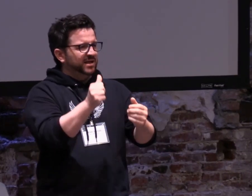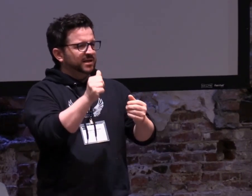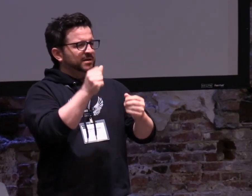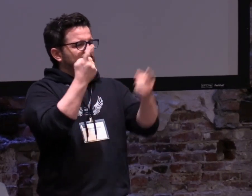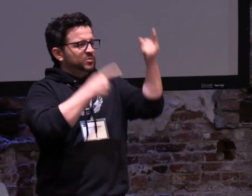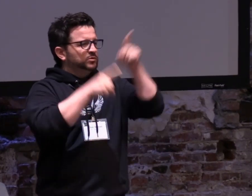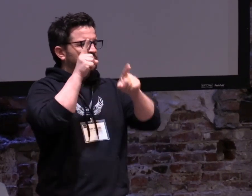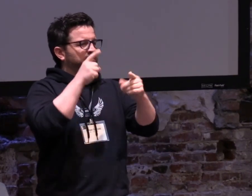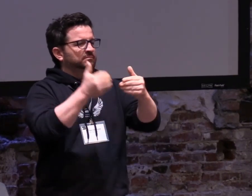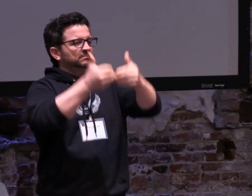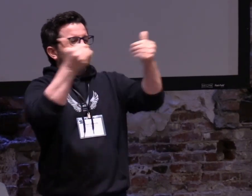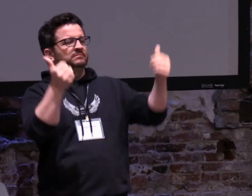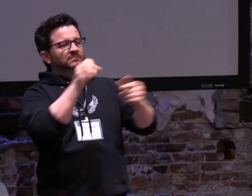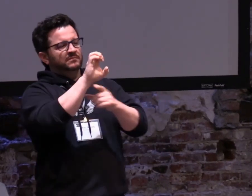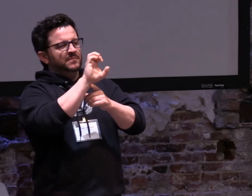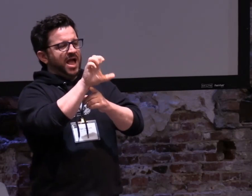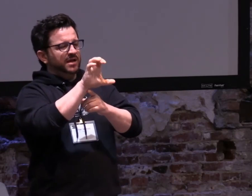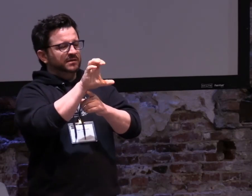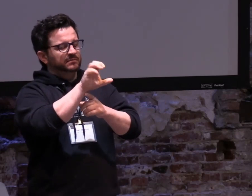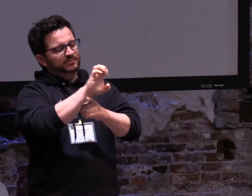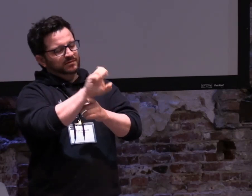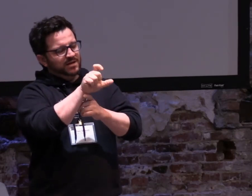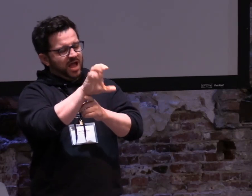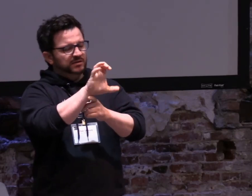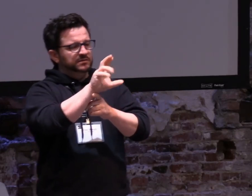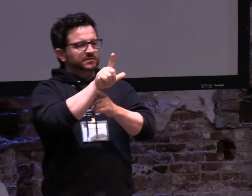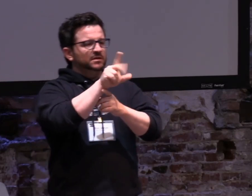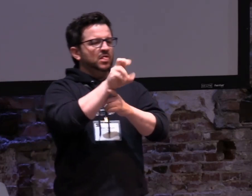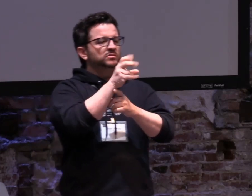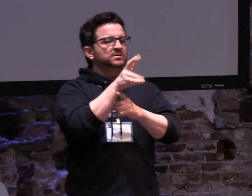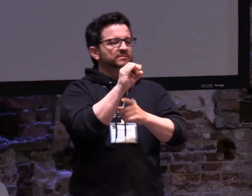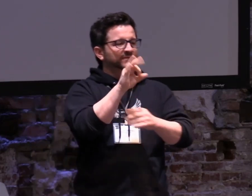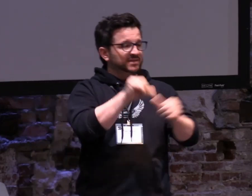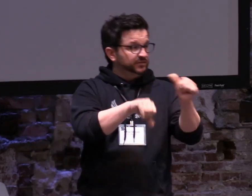you a bit of both of those spaces.